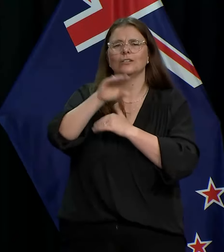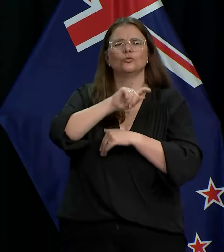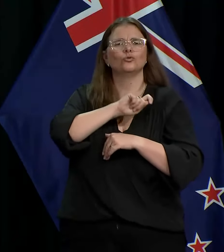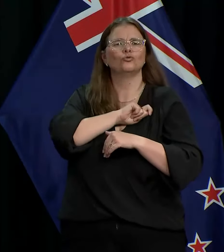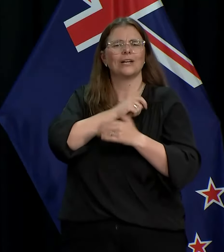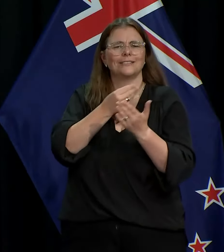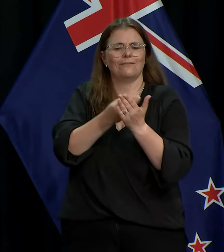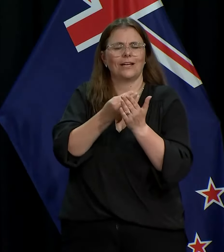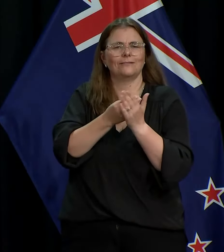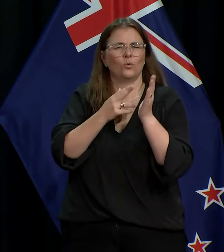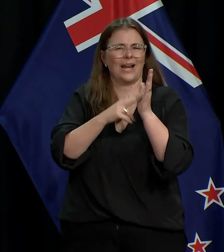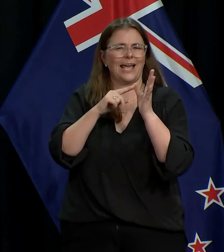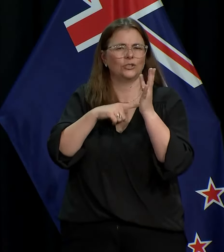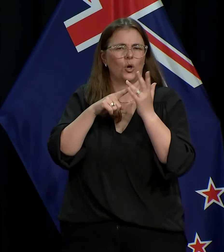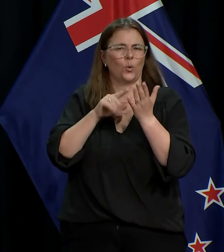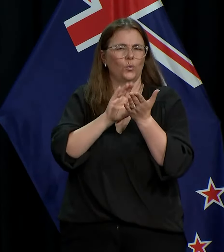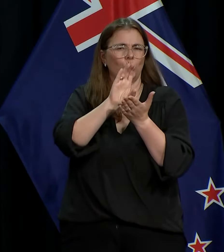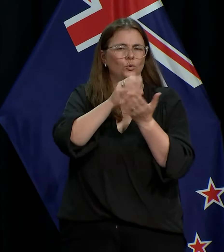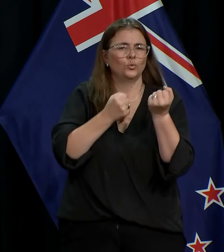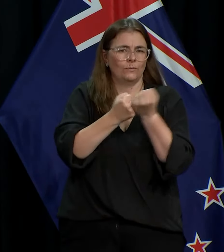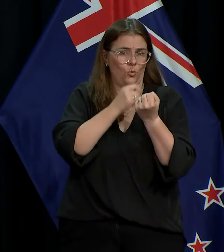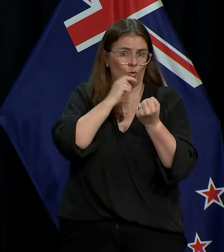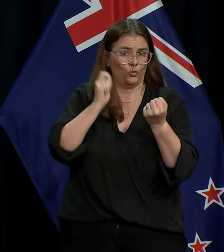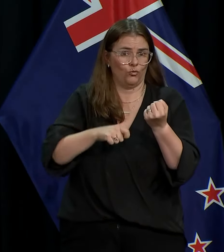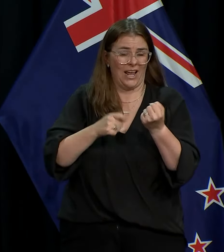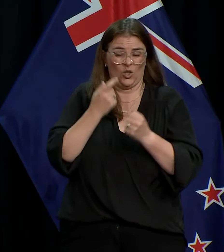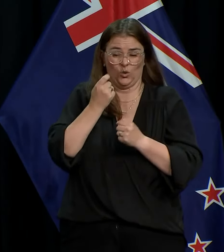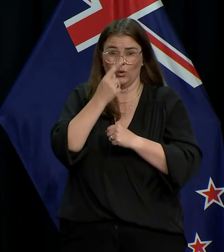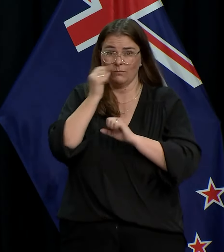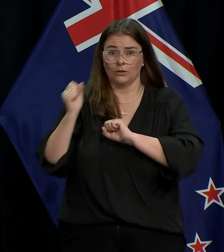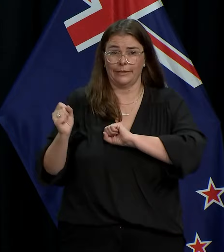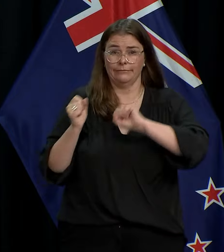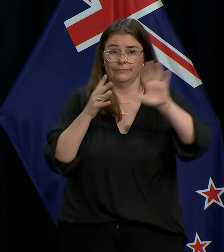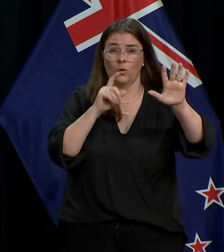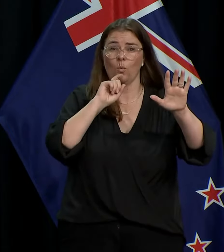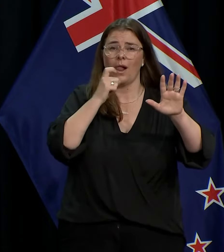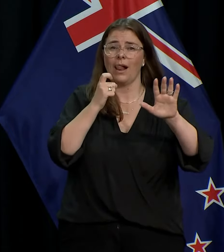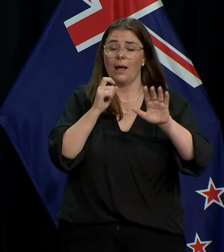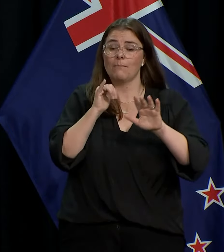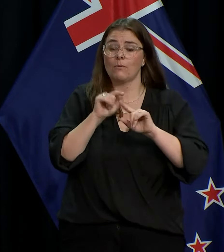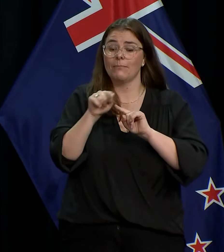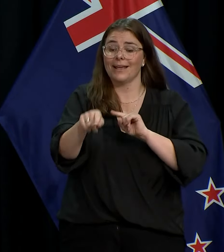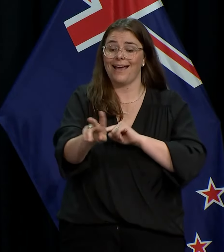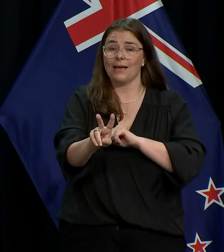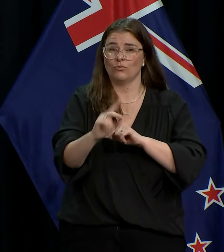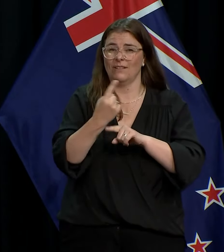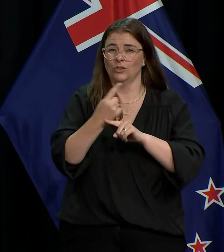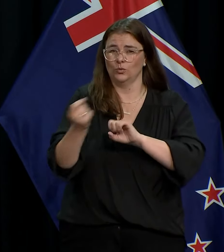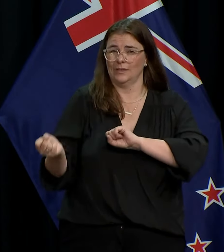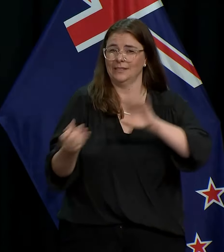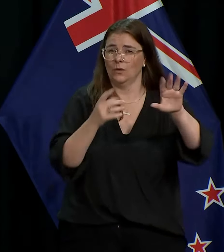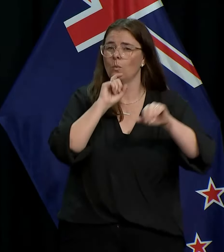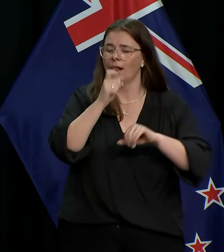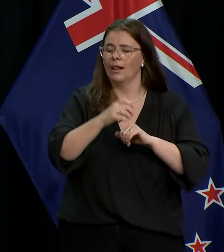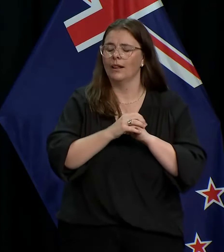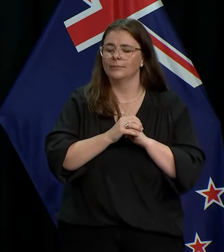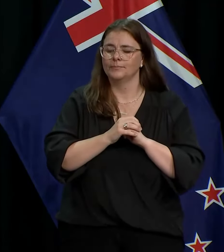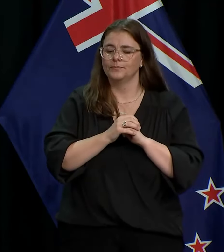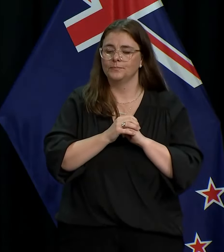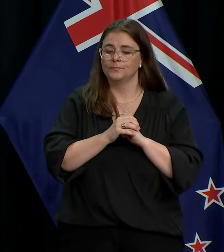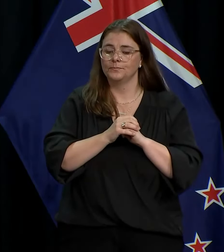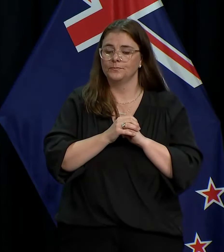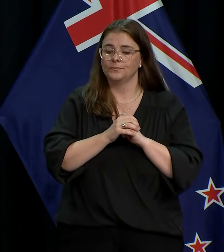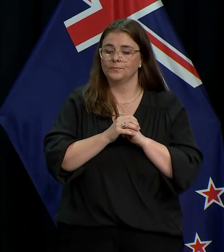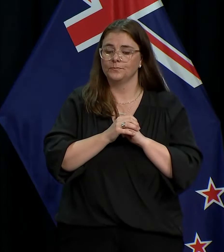for Ukraine. This equipment will be shipped as soon as possible and likely in the first week of April. This military